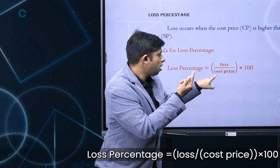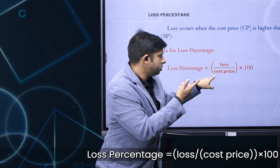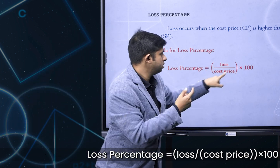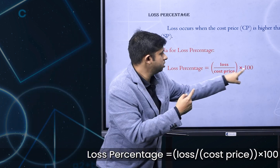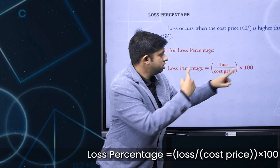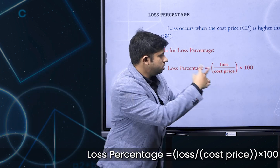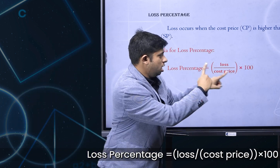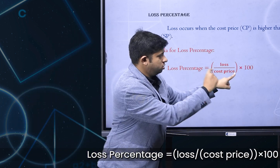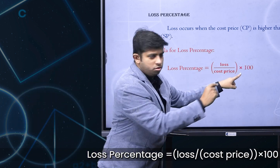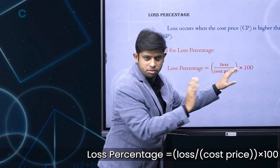into 100,